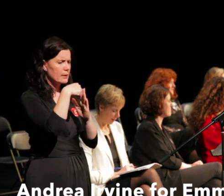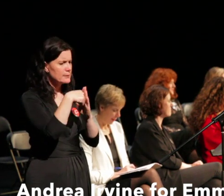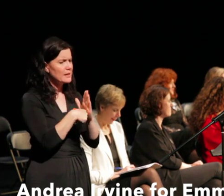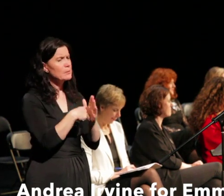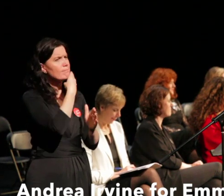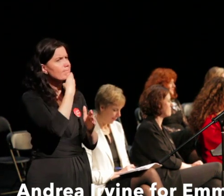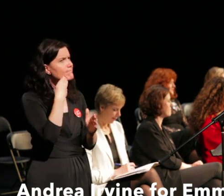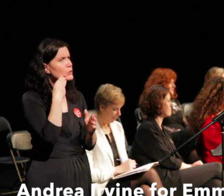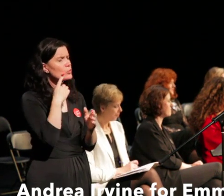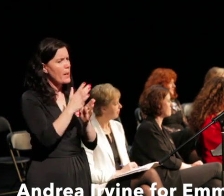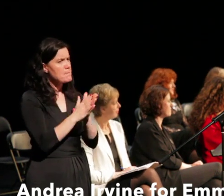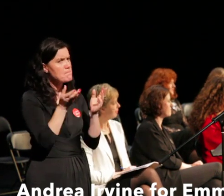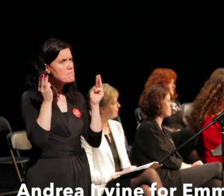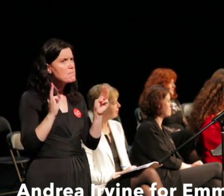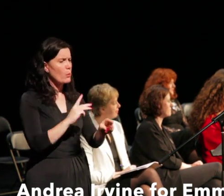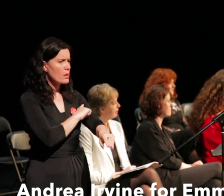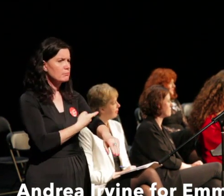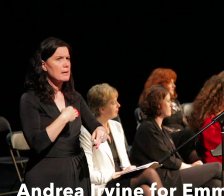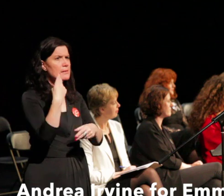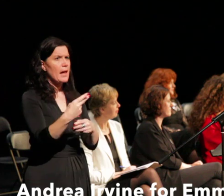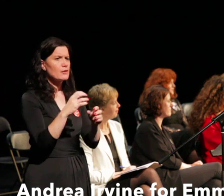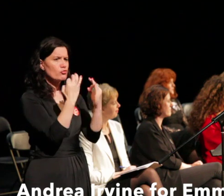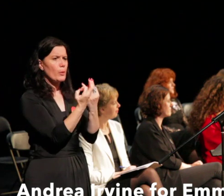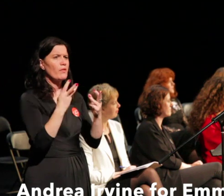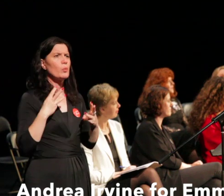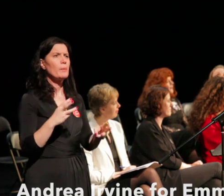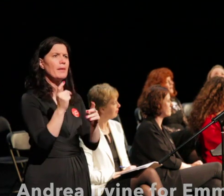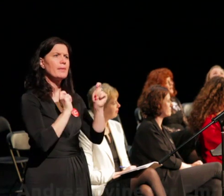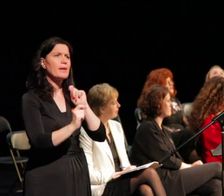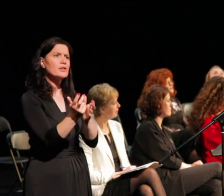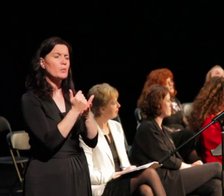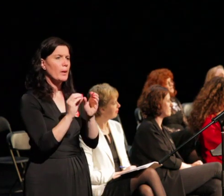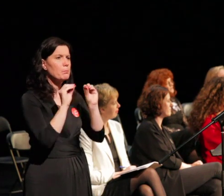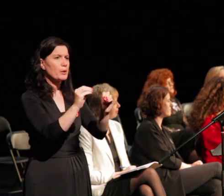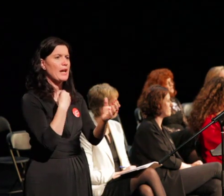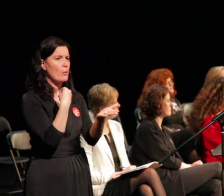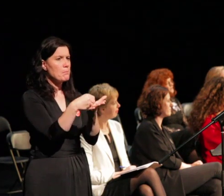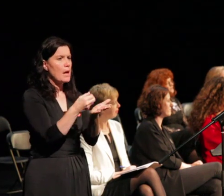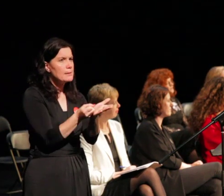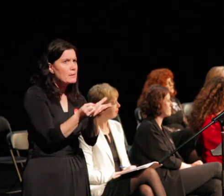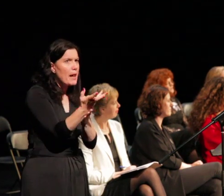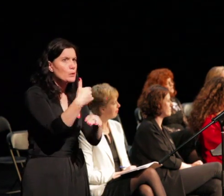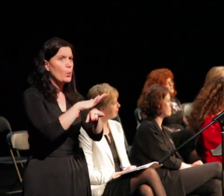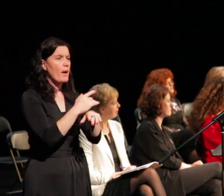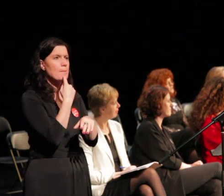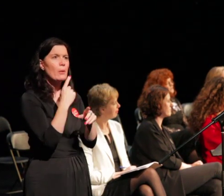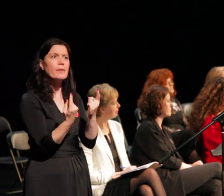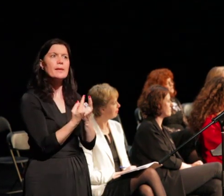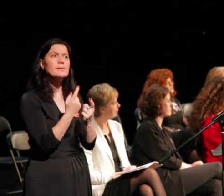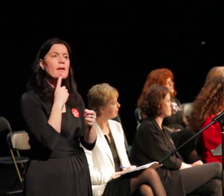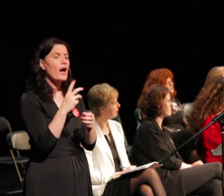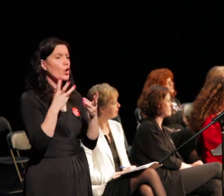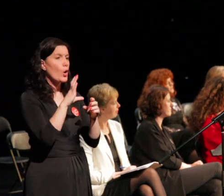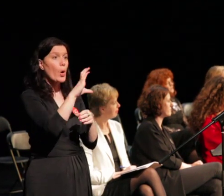committed to empowering the next generation of women theatre artists. We are putting our money where our mouth is. Our company is